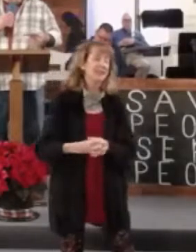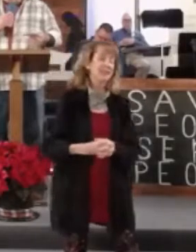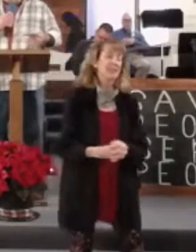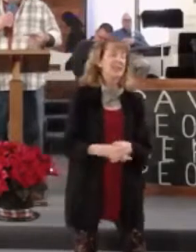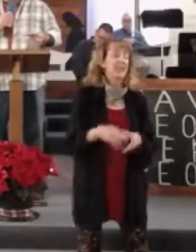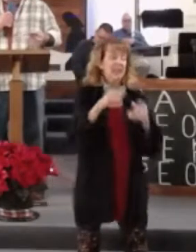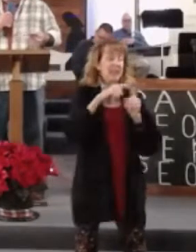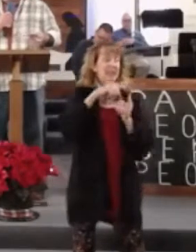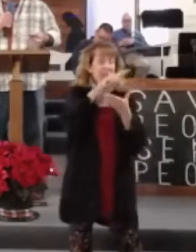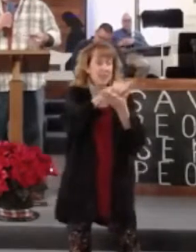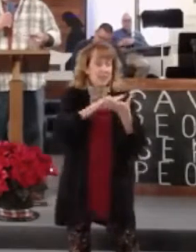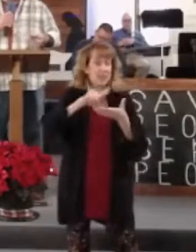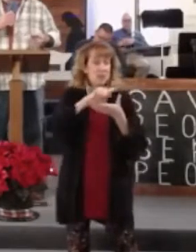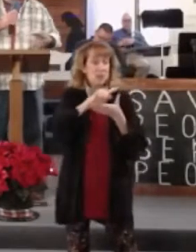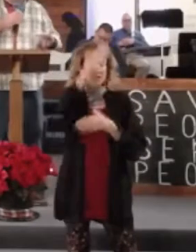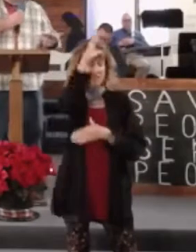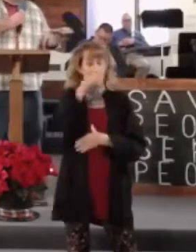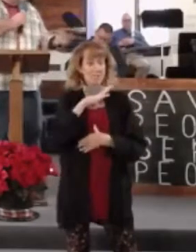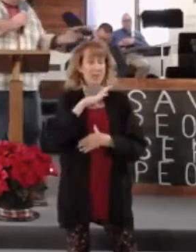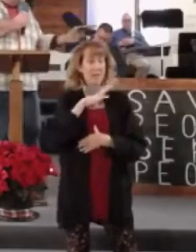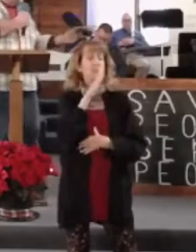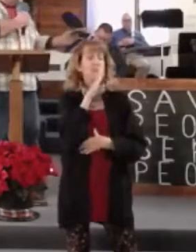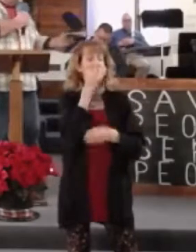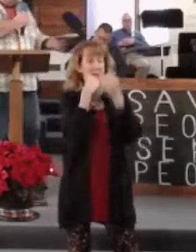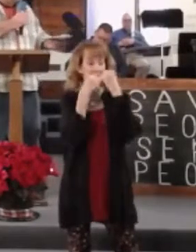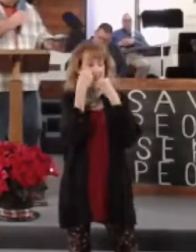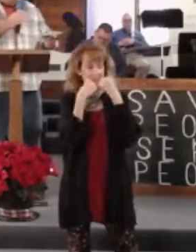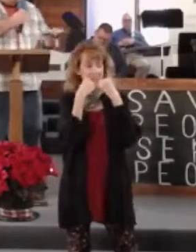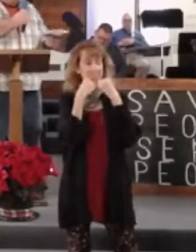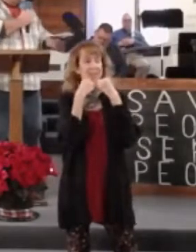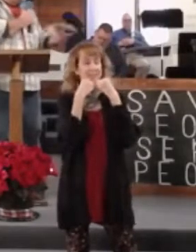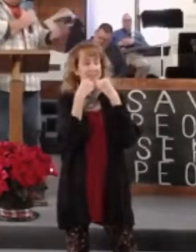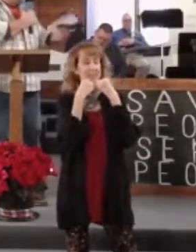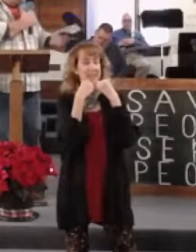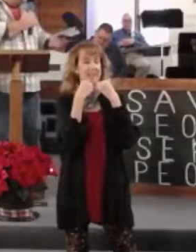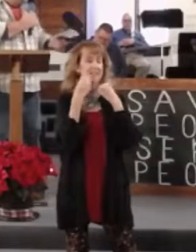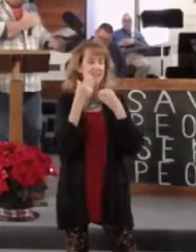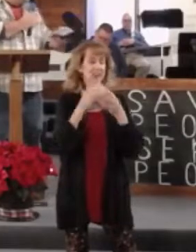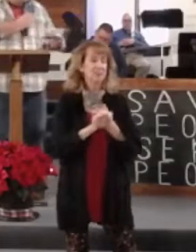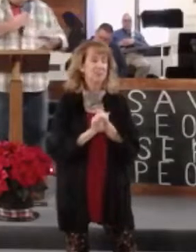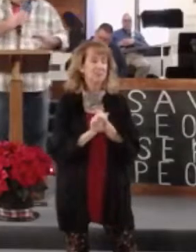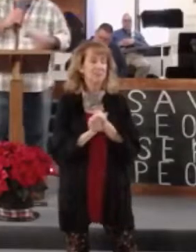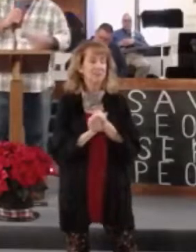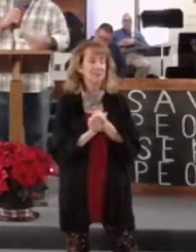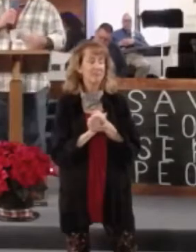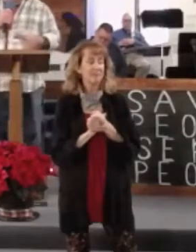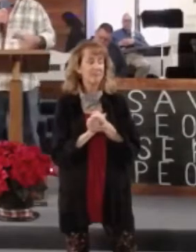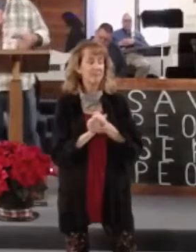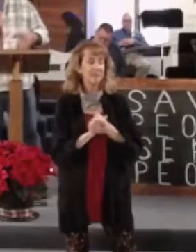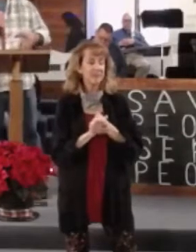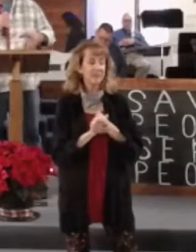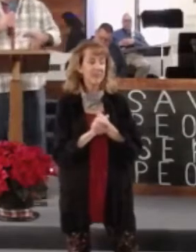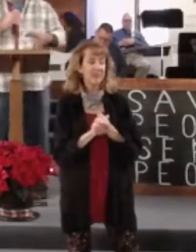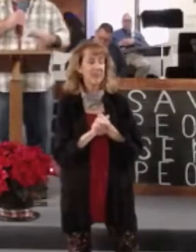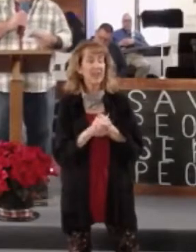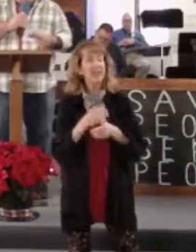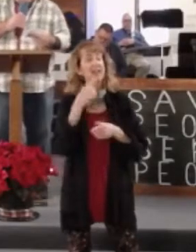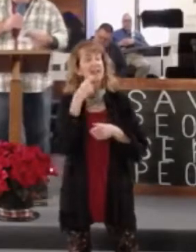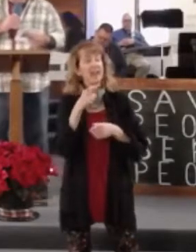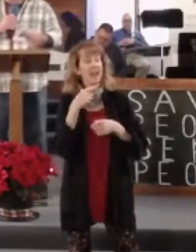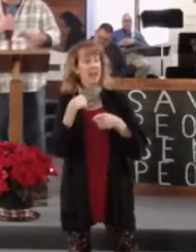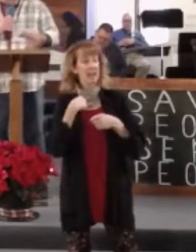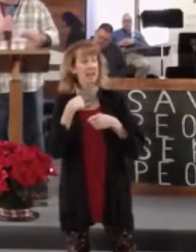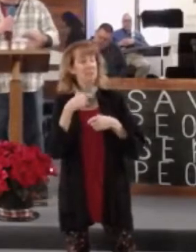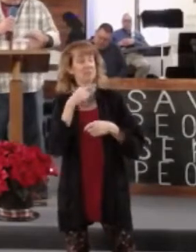Next Sunday is a men's breakfast, so of course, tell Brian, biscuits. I don't do the bacon. I eat the bacon, I